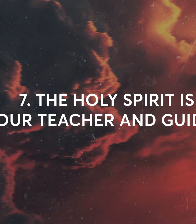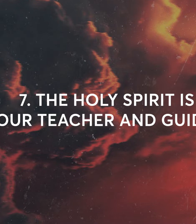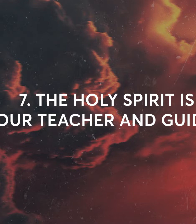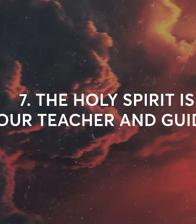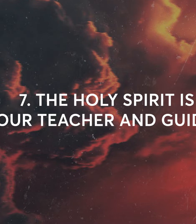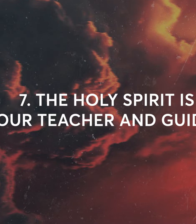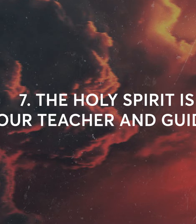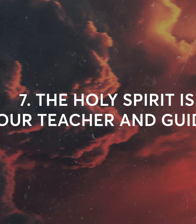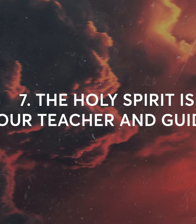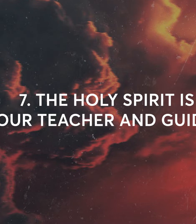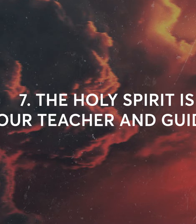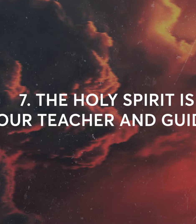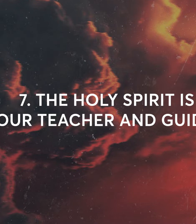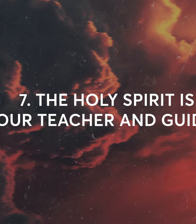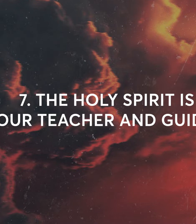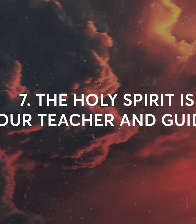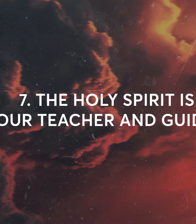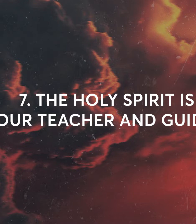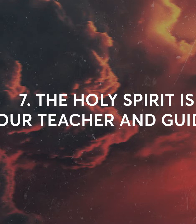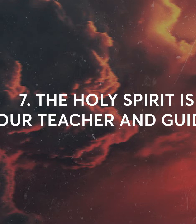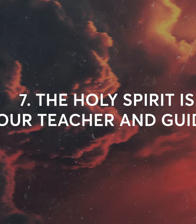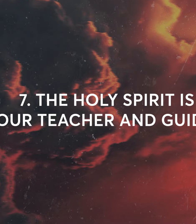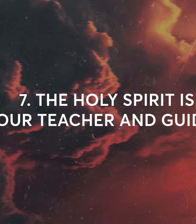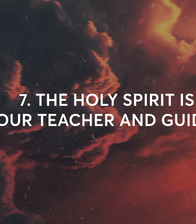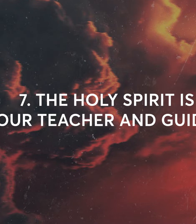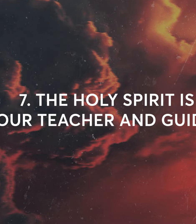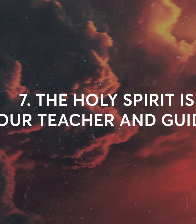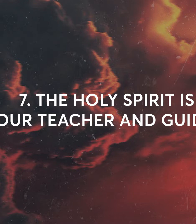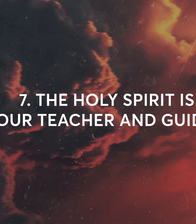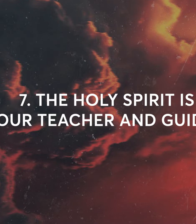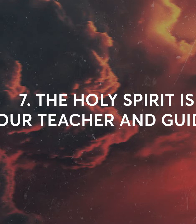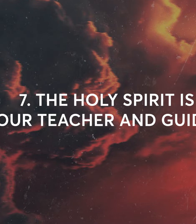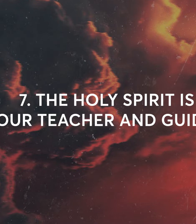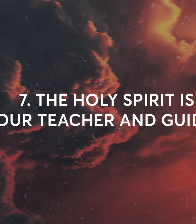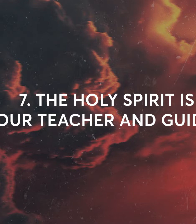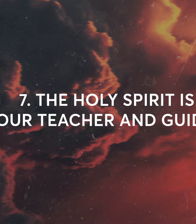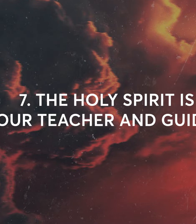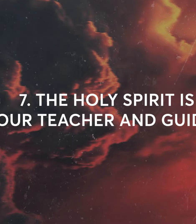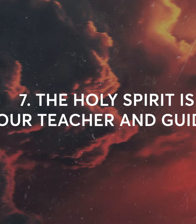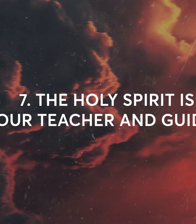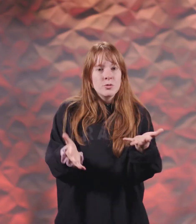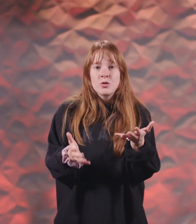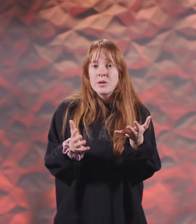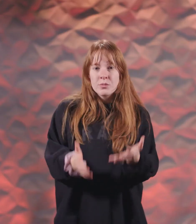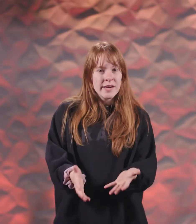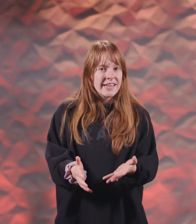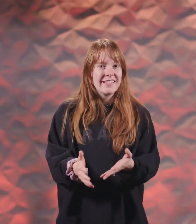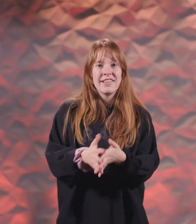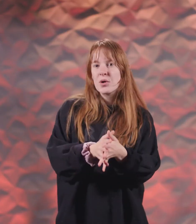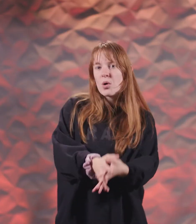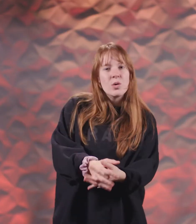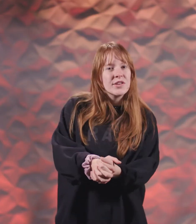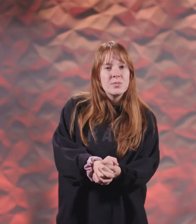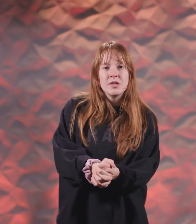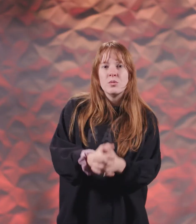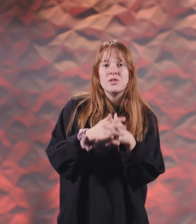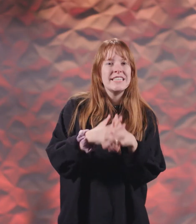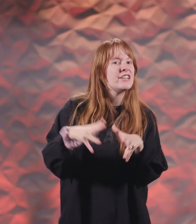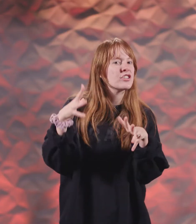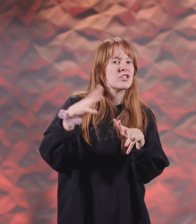guide. Everyone say teacher. Everyone say guide. In Scripture, we read that the Holy Spirit will teach us